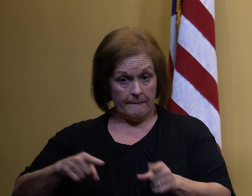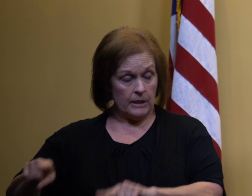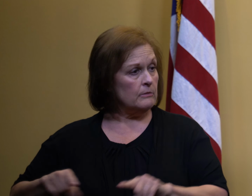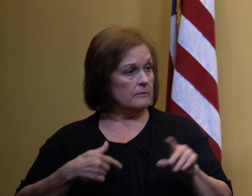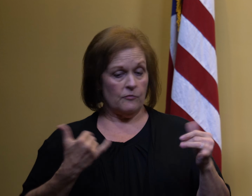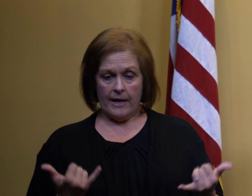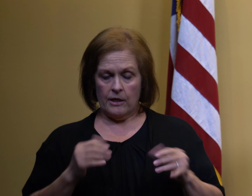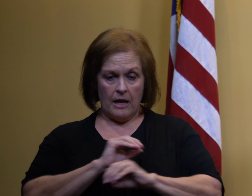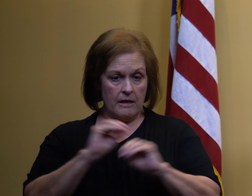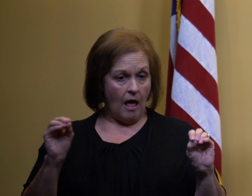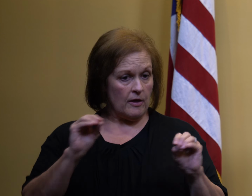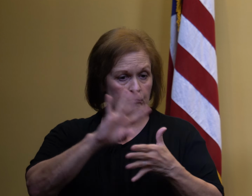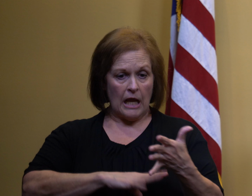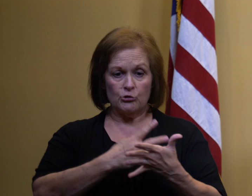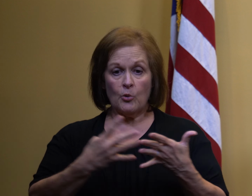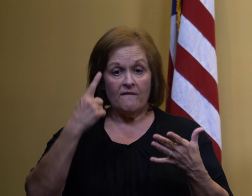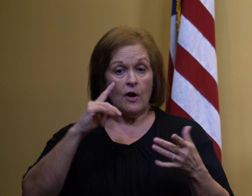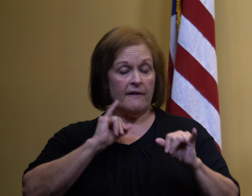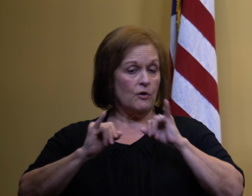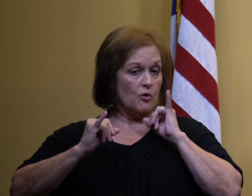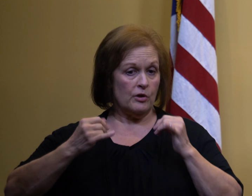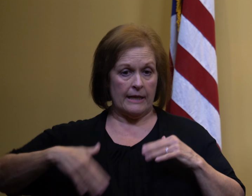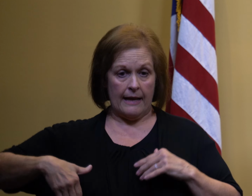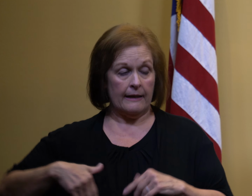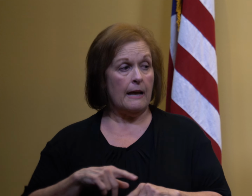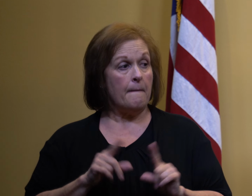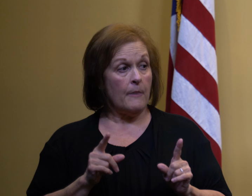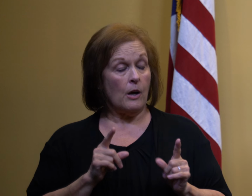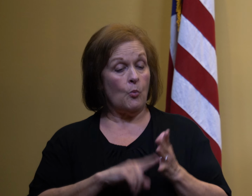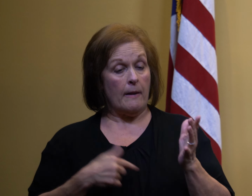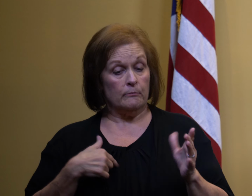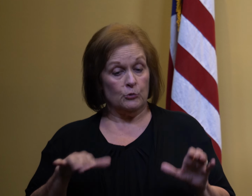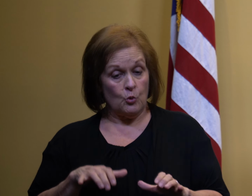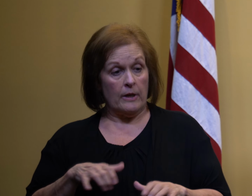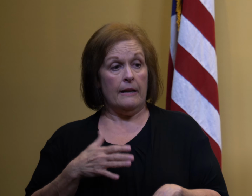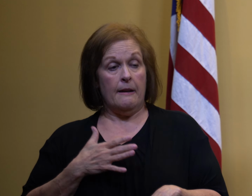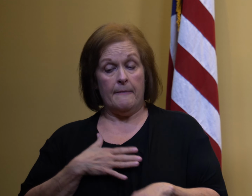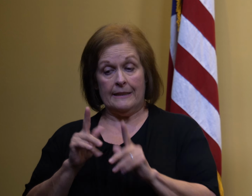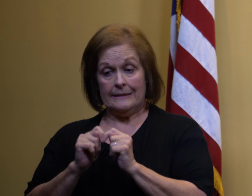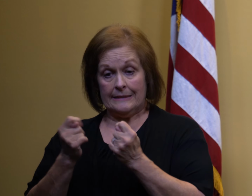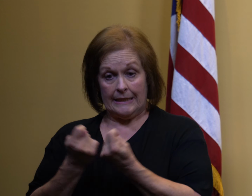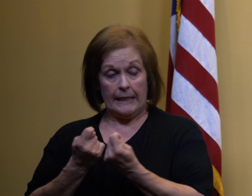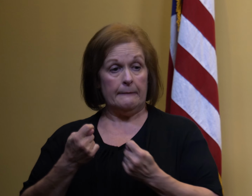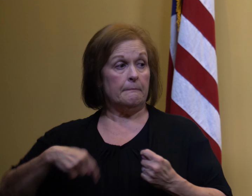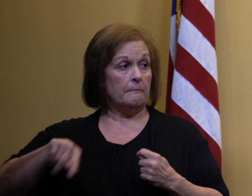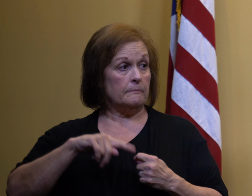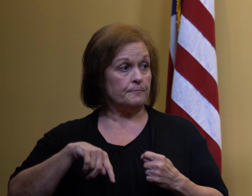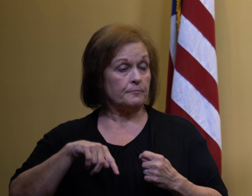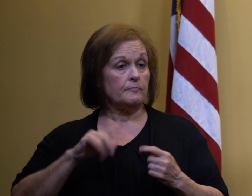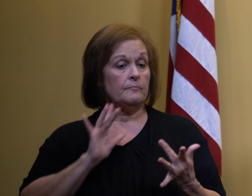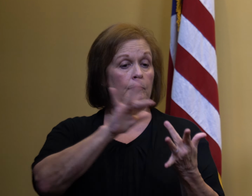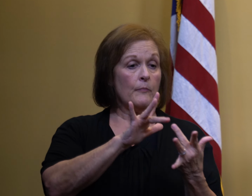I have no interview scheduled as of right now. What I am doing, I have my team actually reaching out to